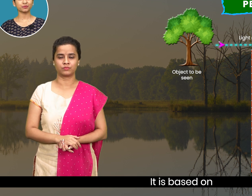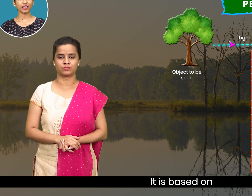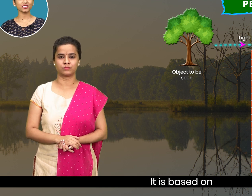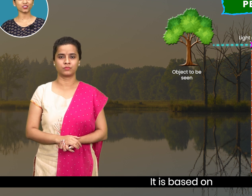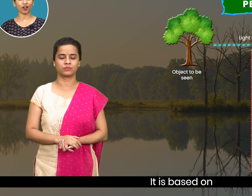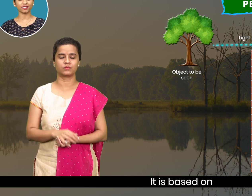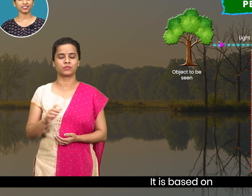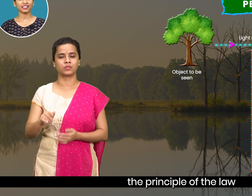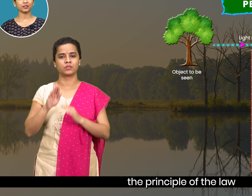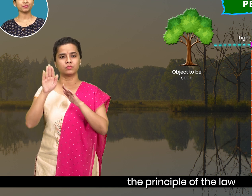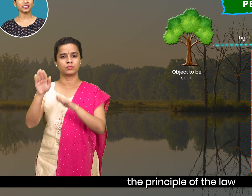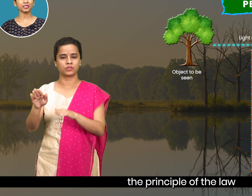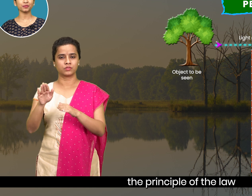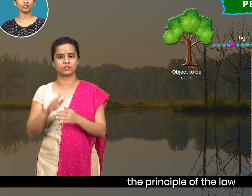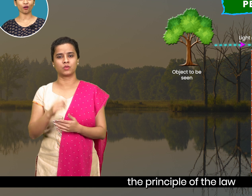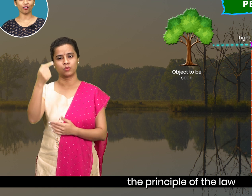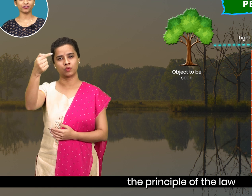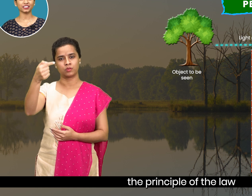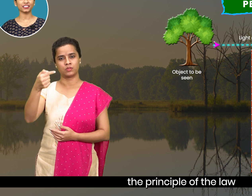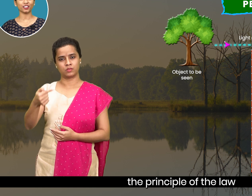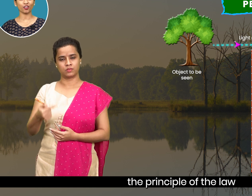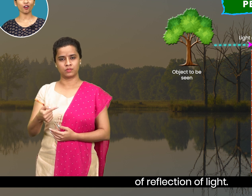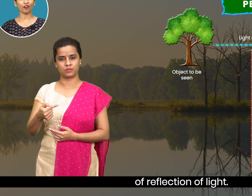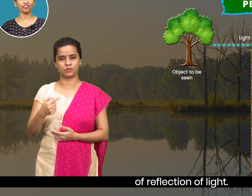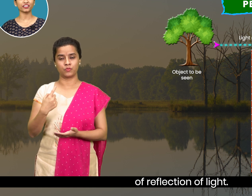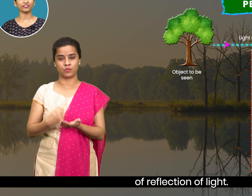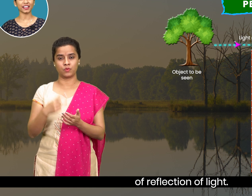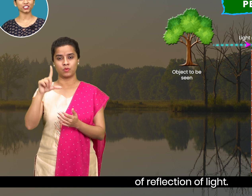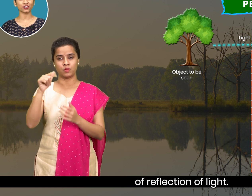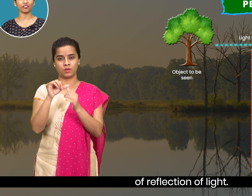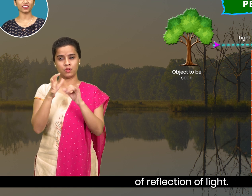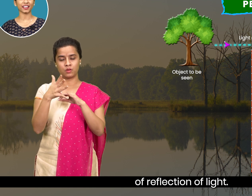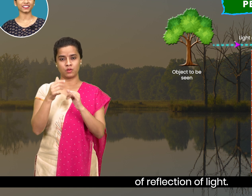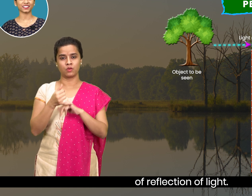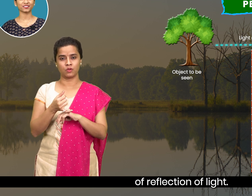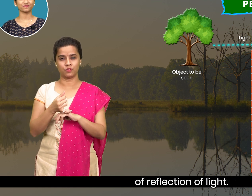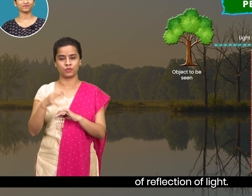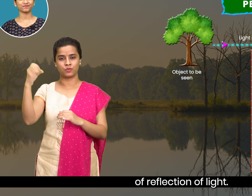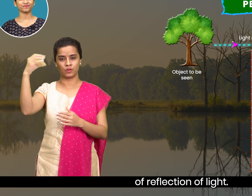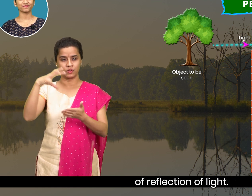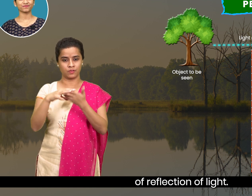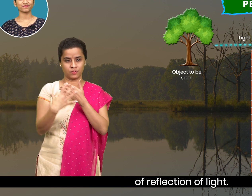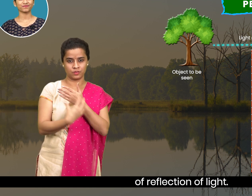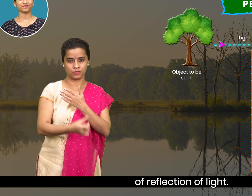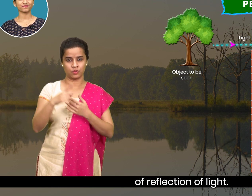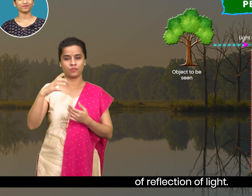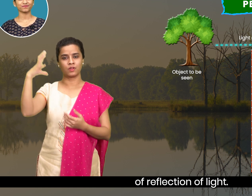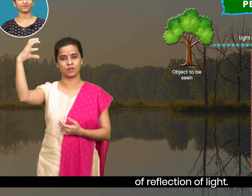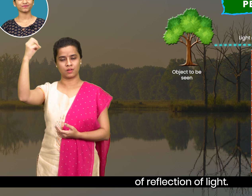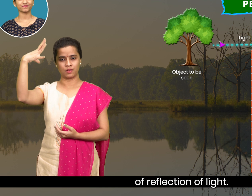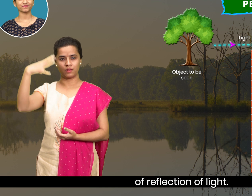It is based on the principle of the law of reflection of light.